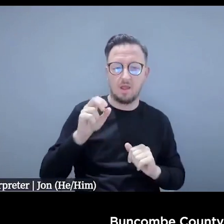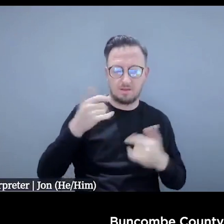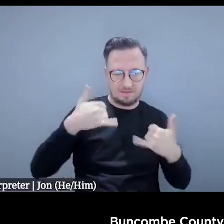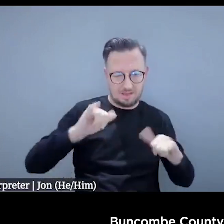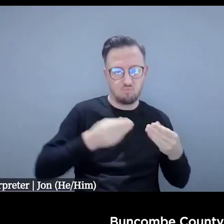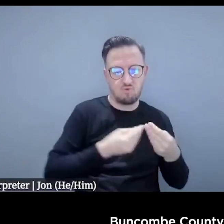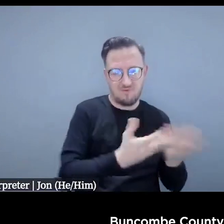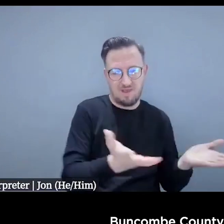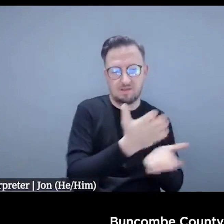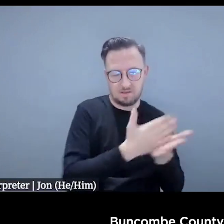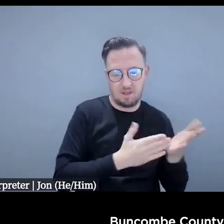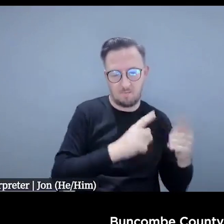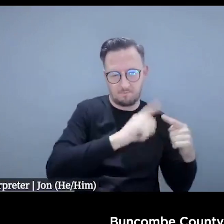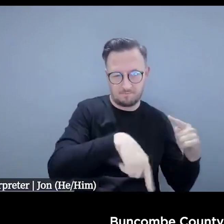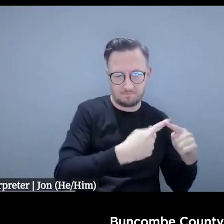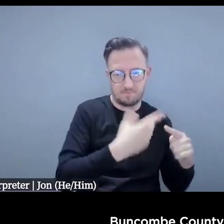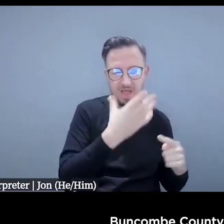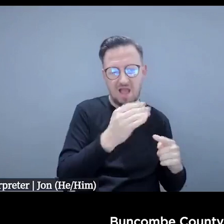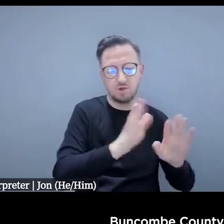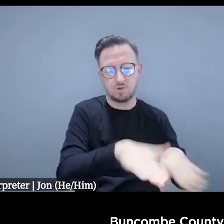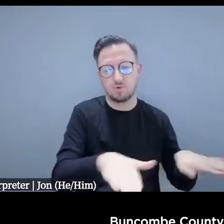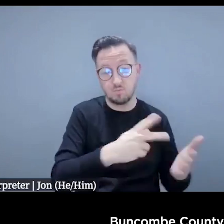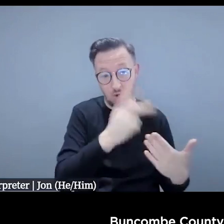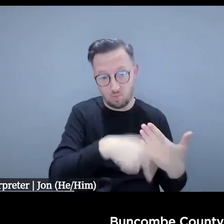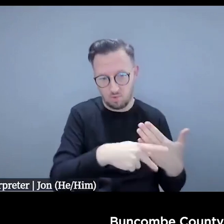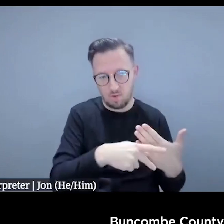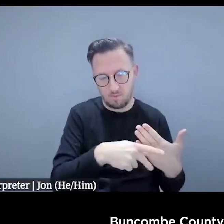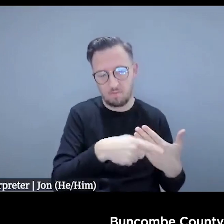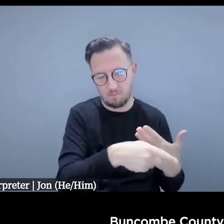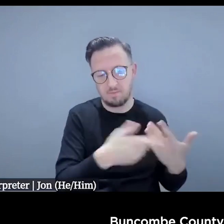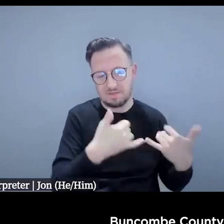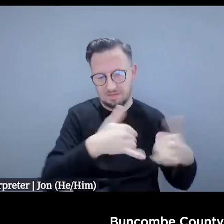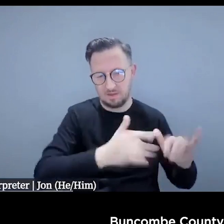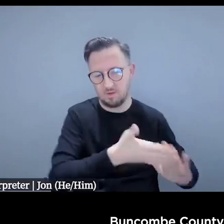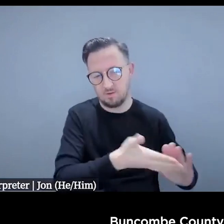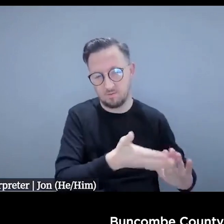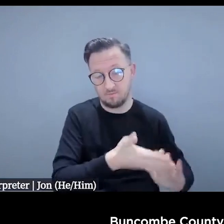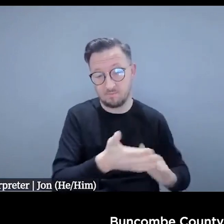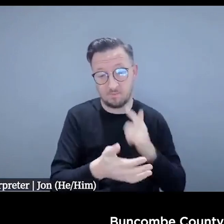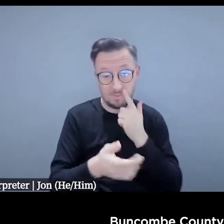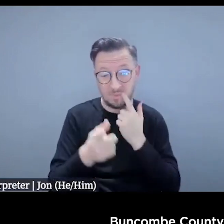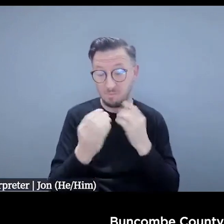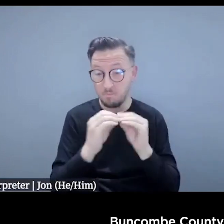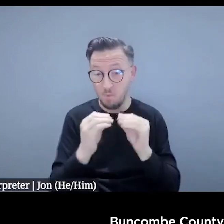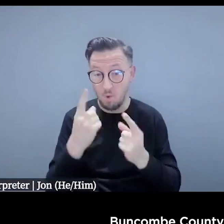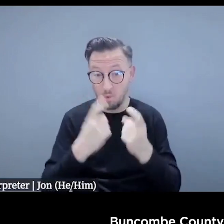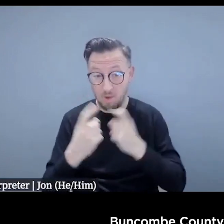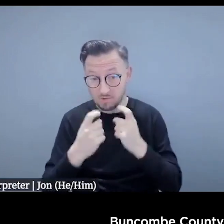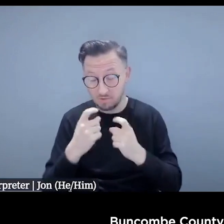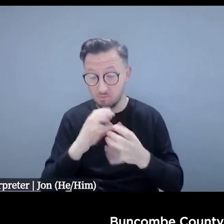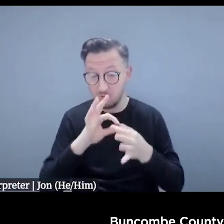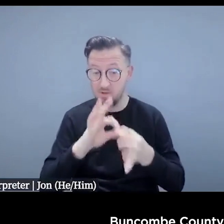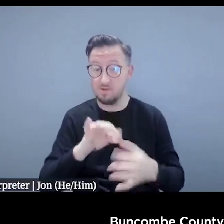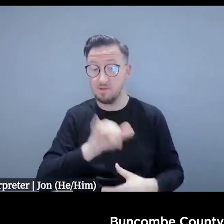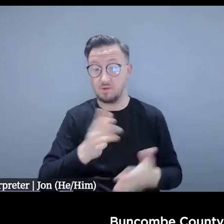and the Vaccines for Children program ensures access for eligible children. If you have any questions about these services,